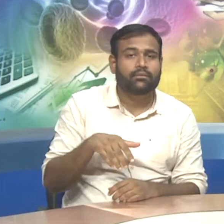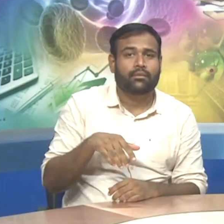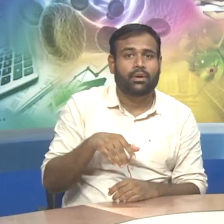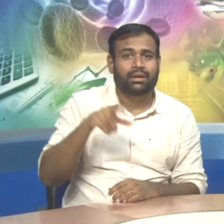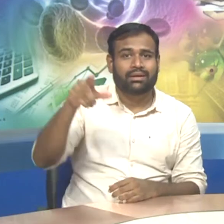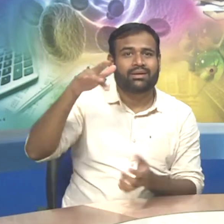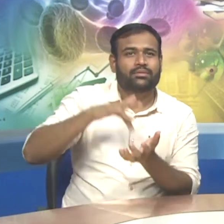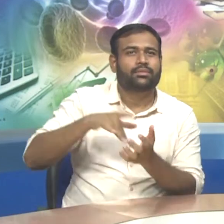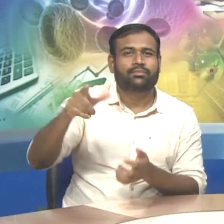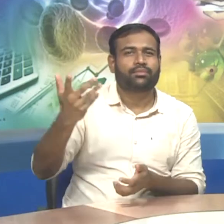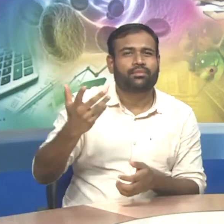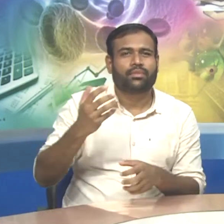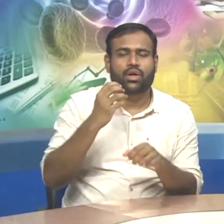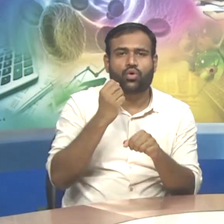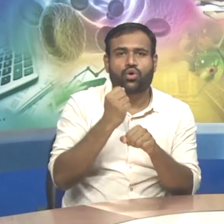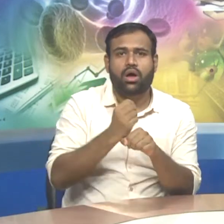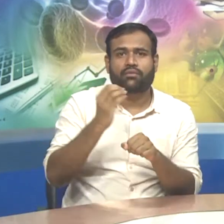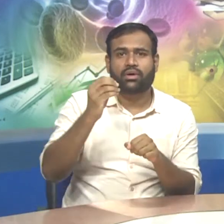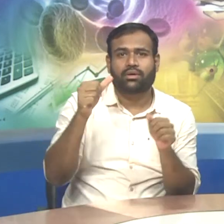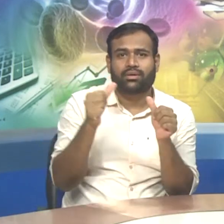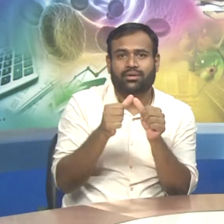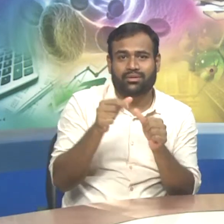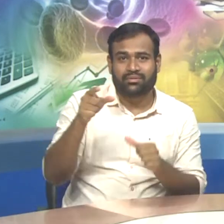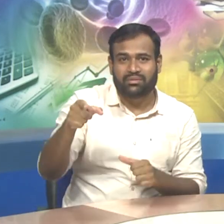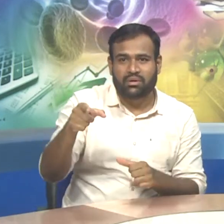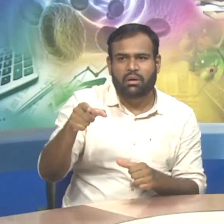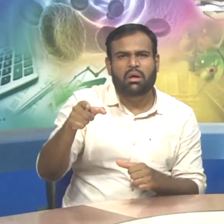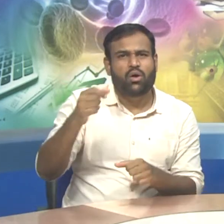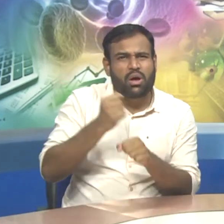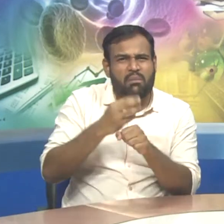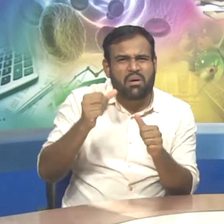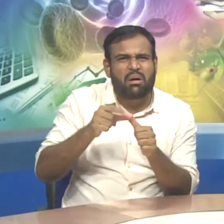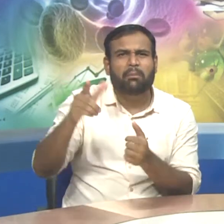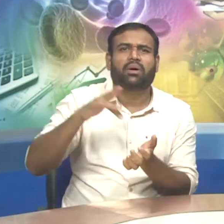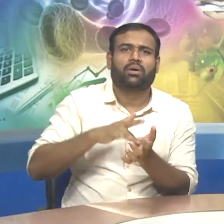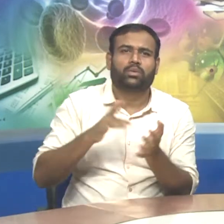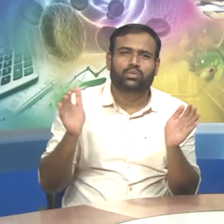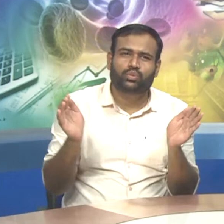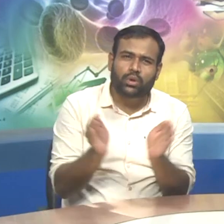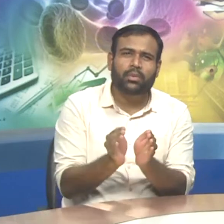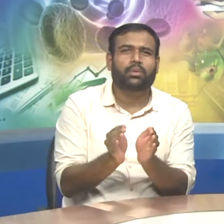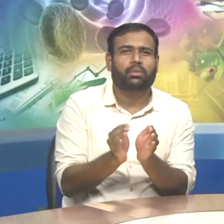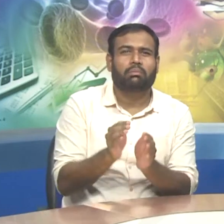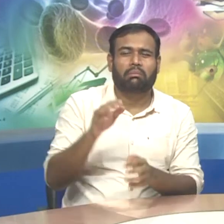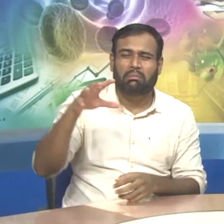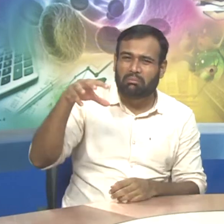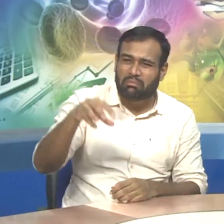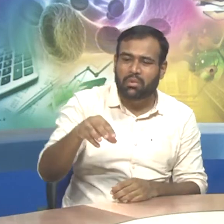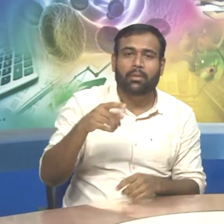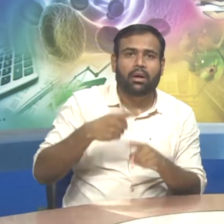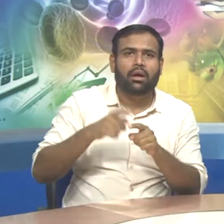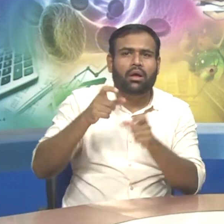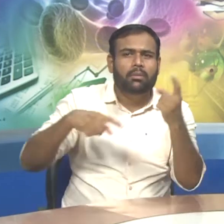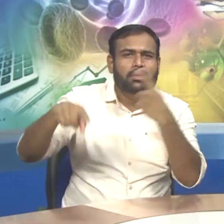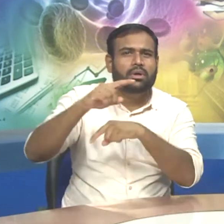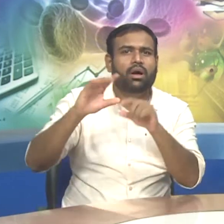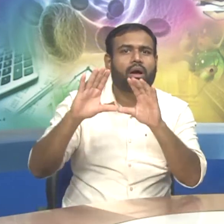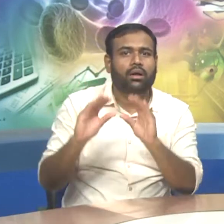Very small states have been allowed to have lesser number of members. Thus, Goa